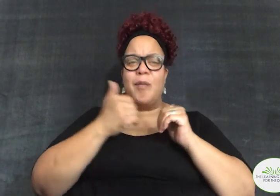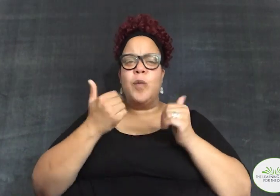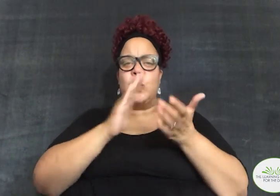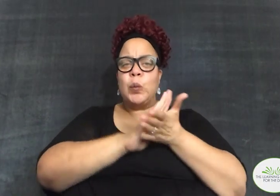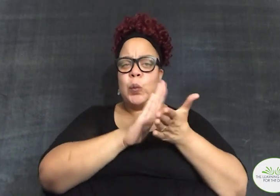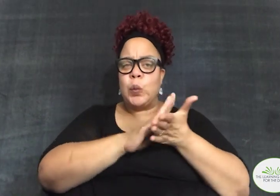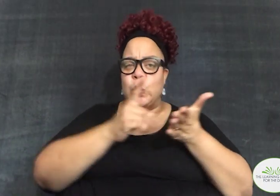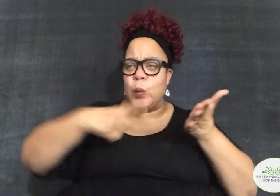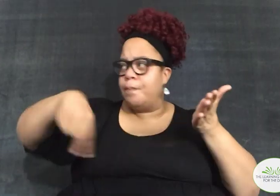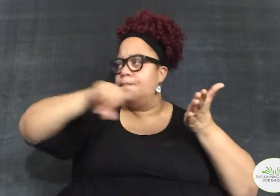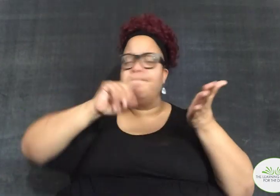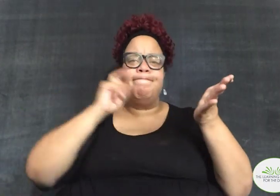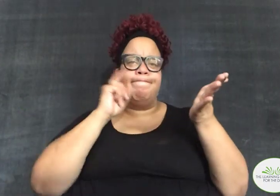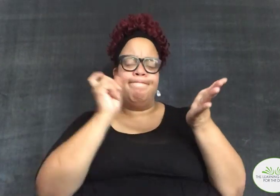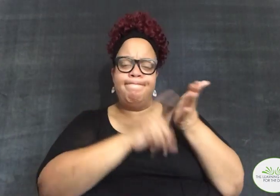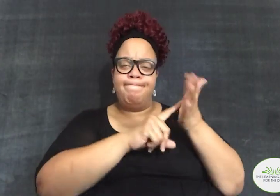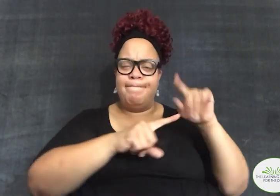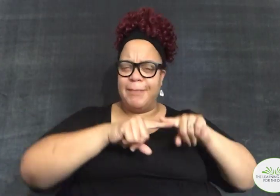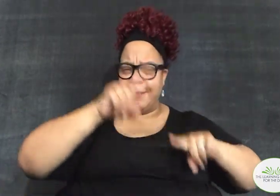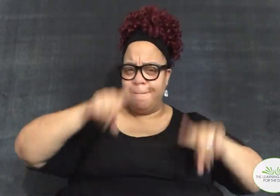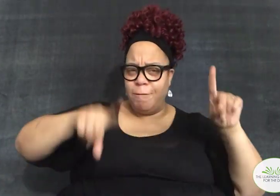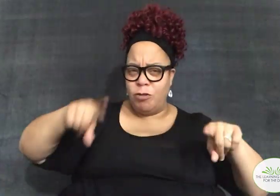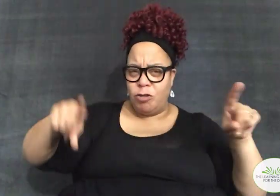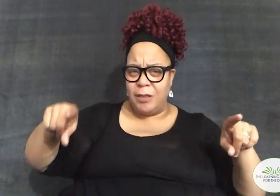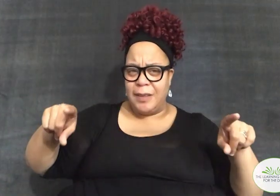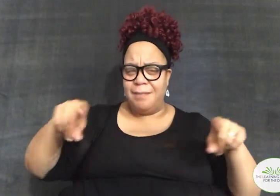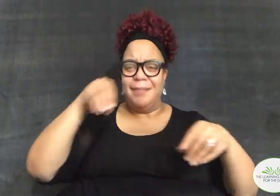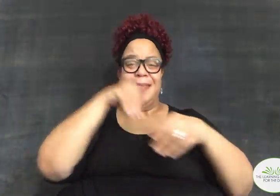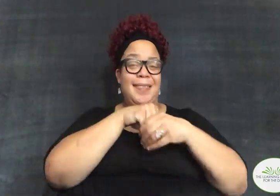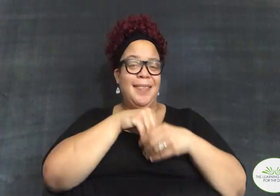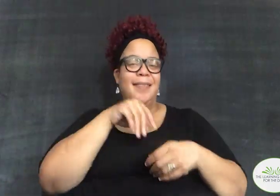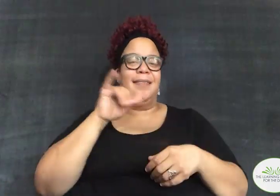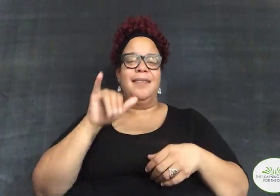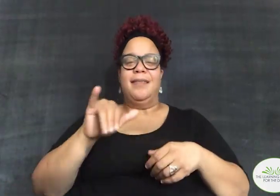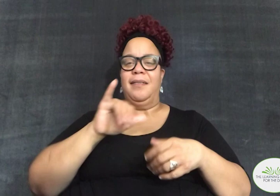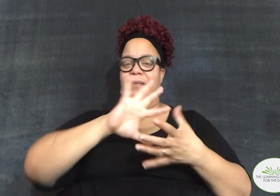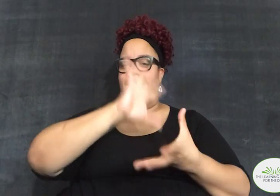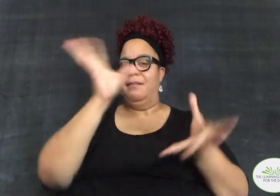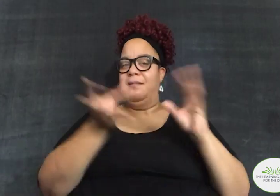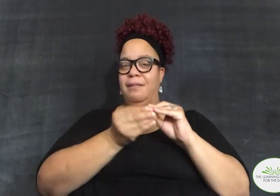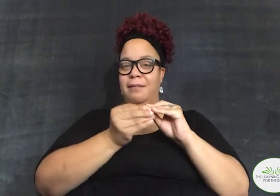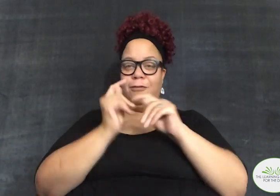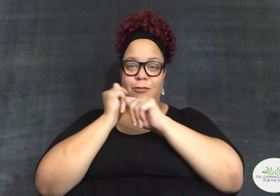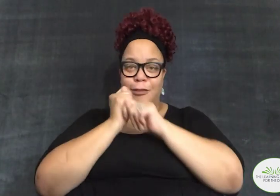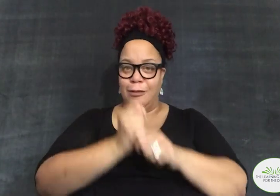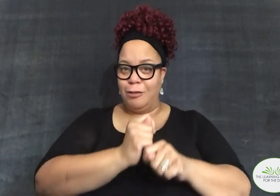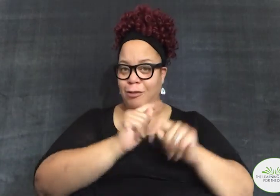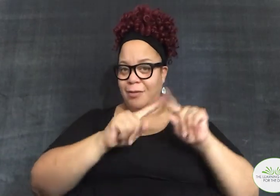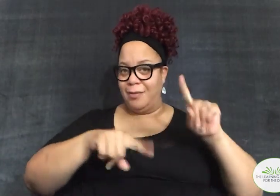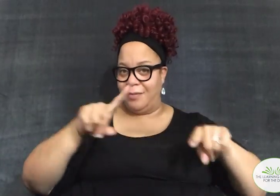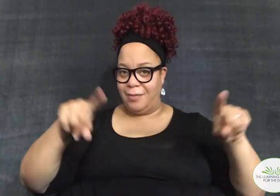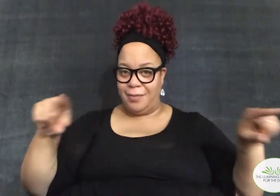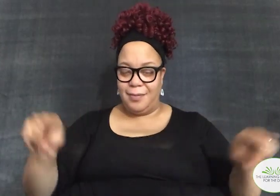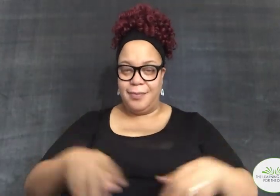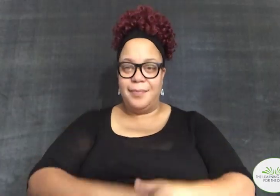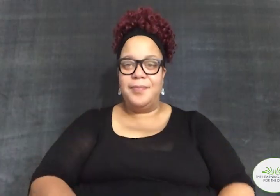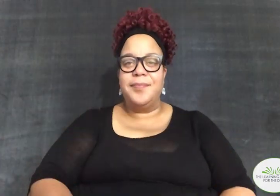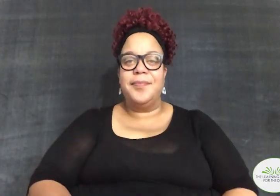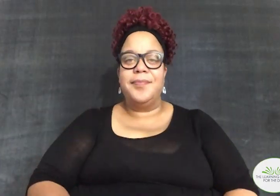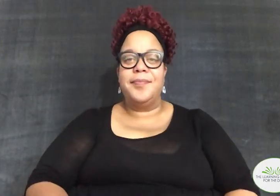We will assess how we celebrate culture and diversity through holiday and other traditions at TLC and make